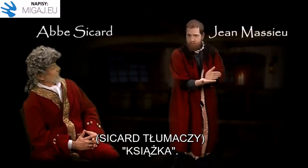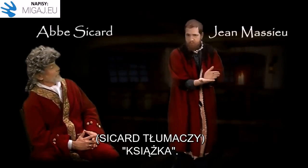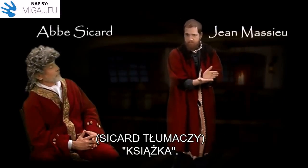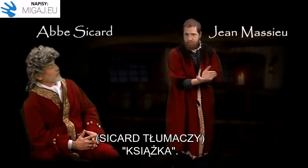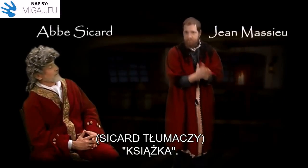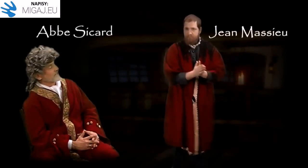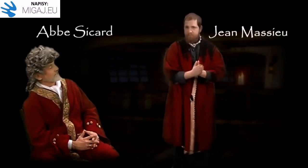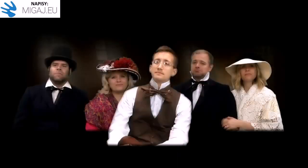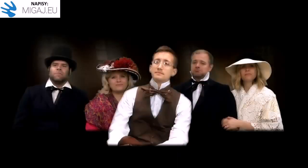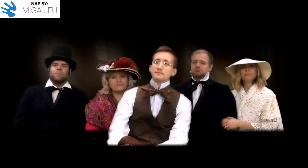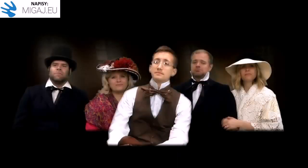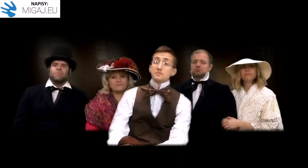A book.